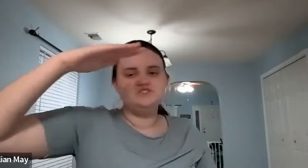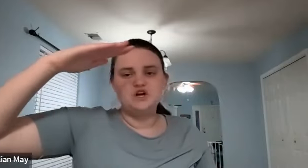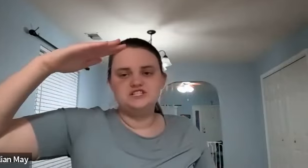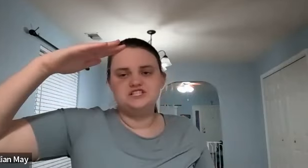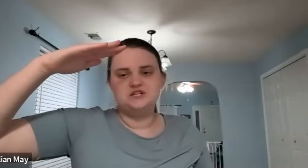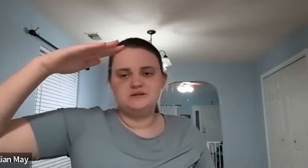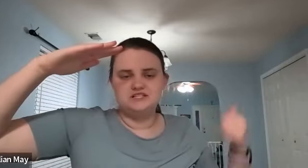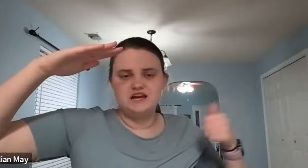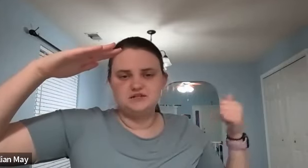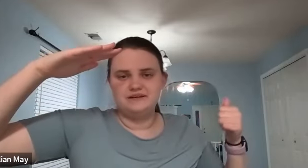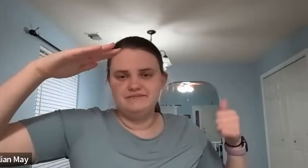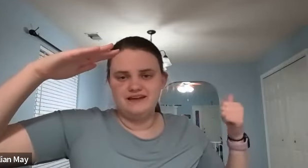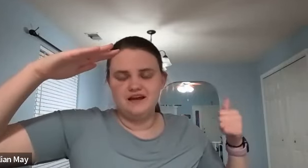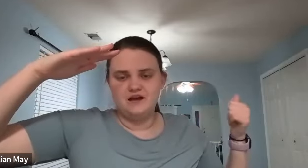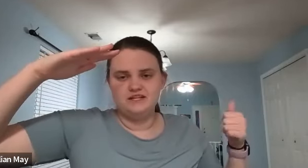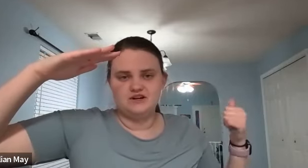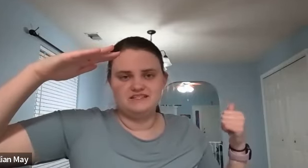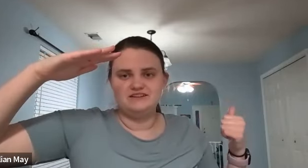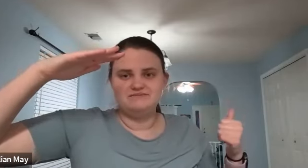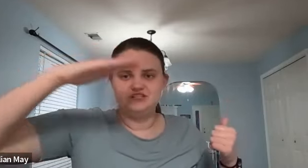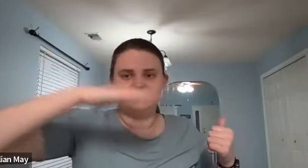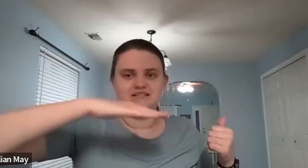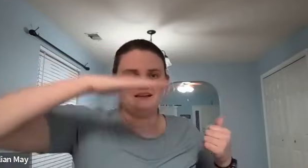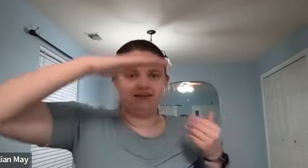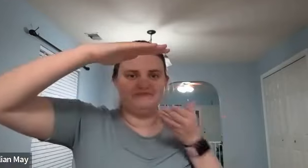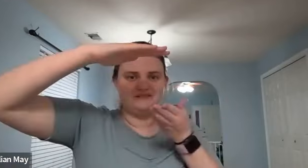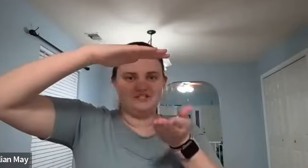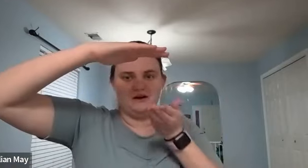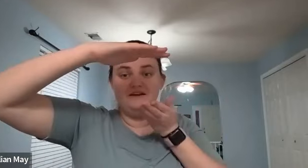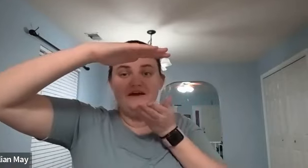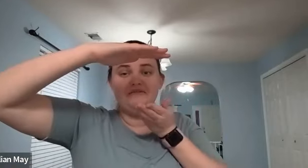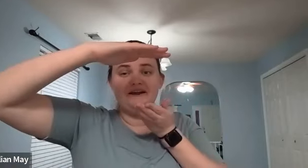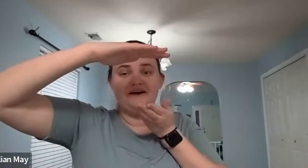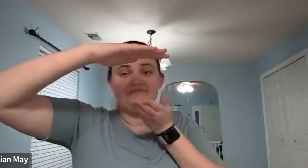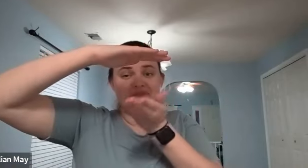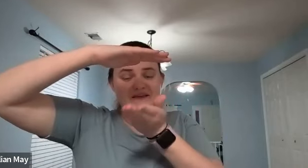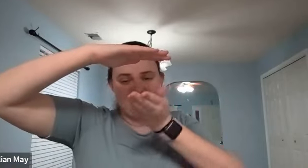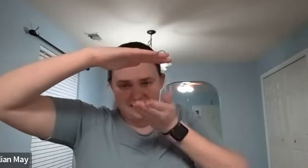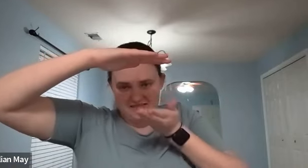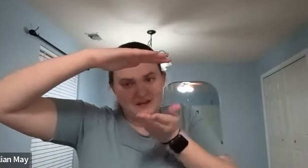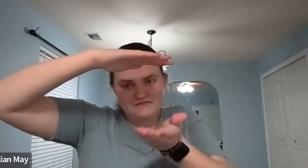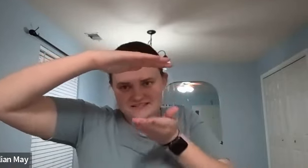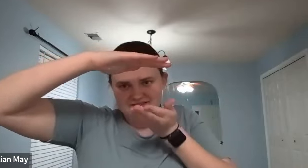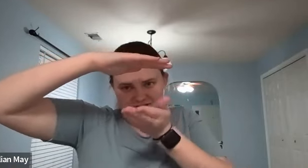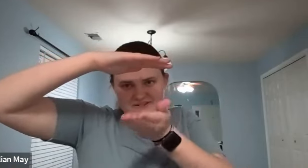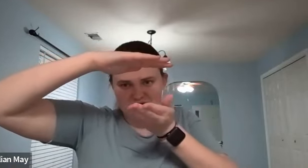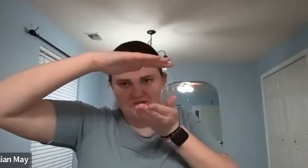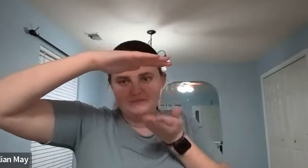sorry, she's chewy. She's got a chewy, and he tried to steal it, and she did not like it. That's why she growled. But this obviously is very visual of like